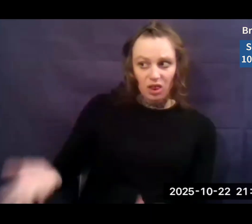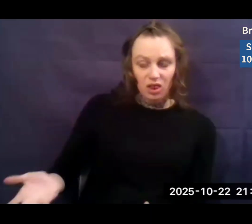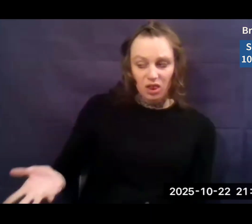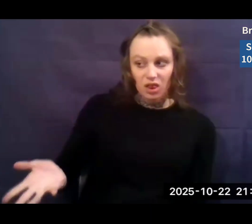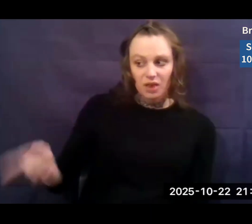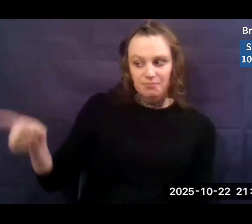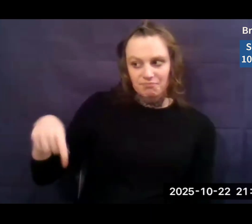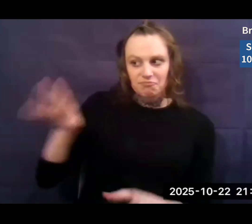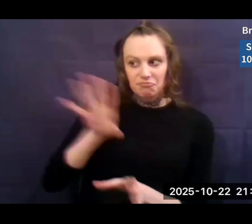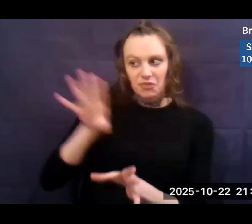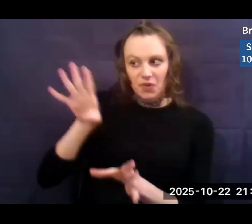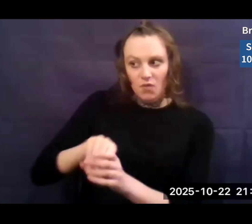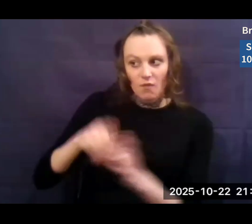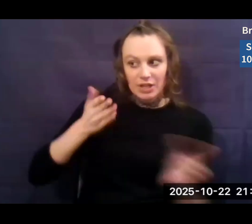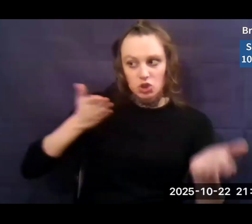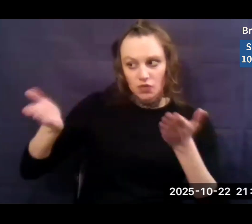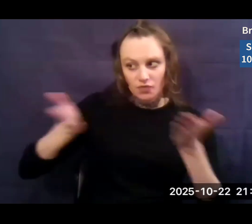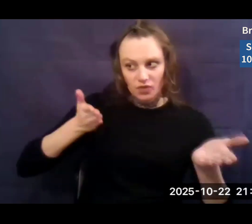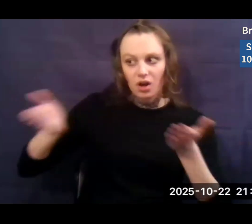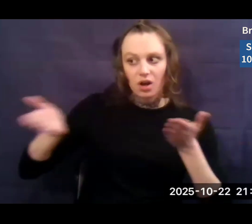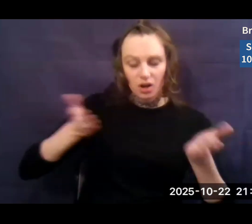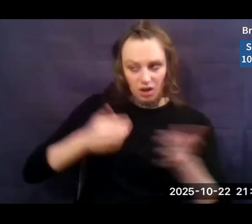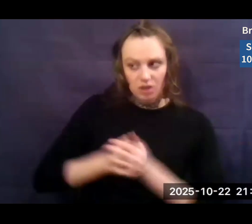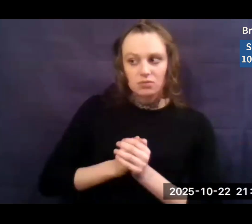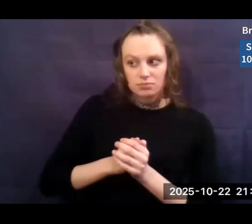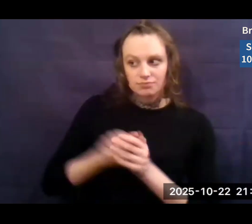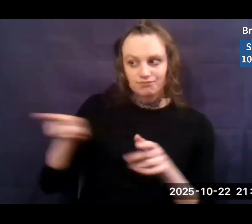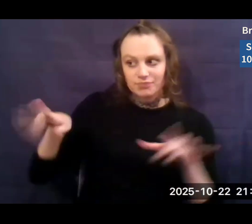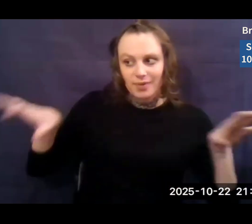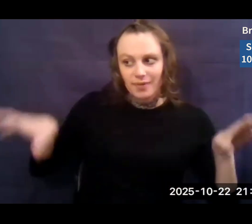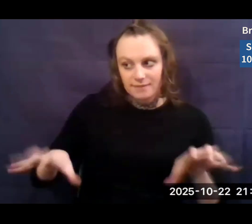they're involved in service. They're involved in doing things